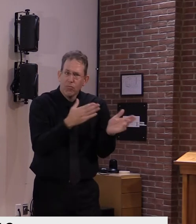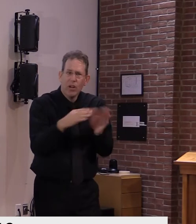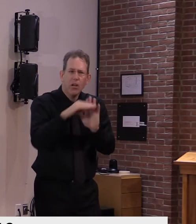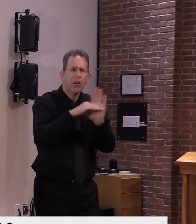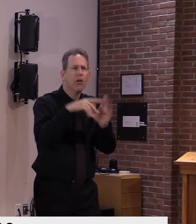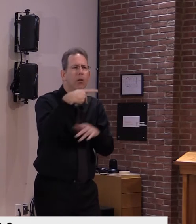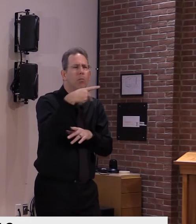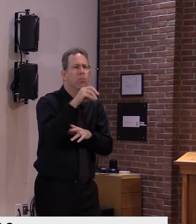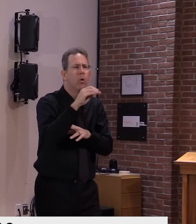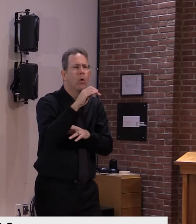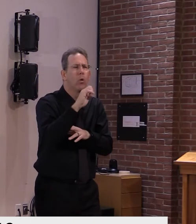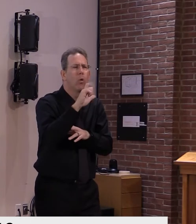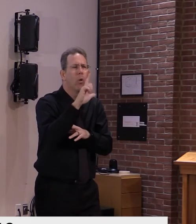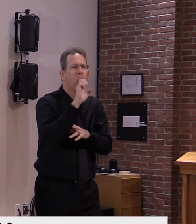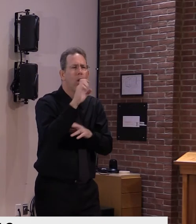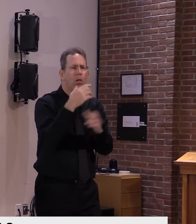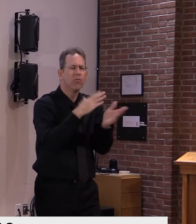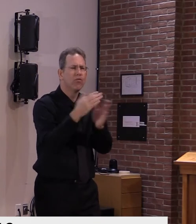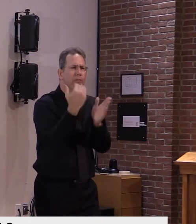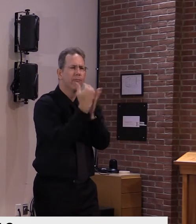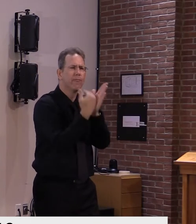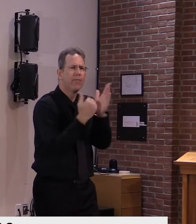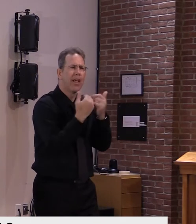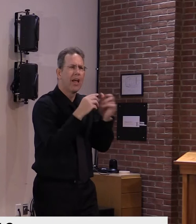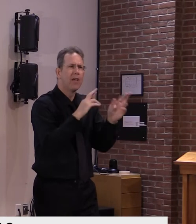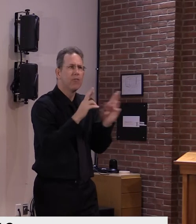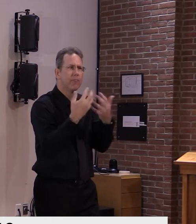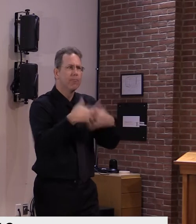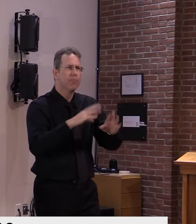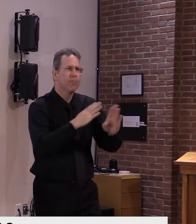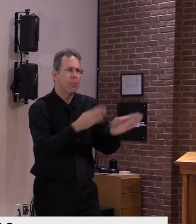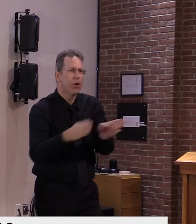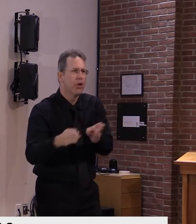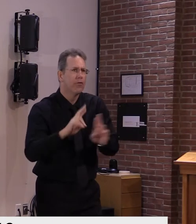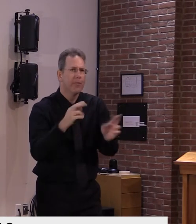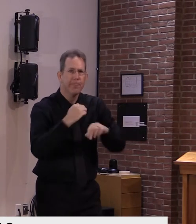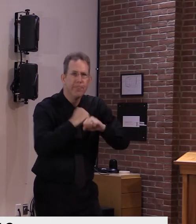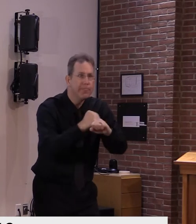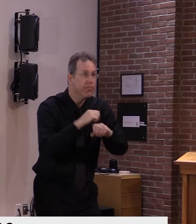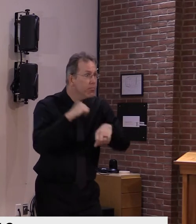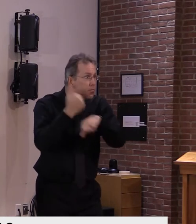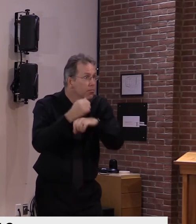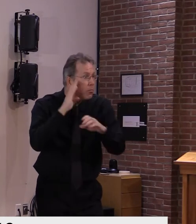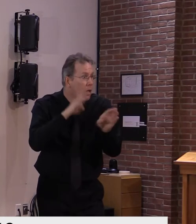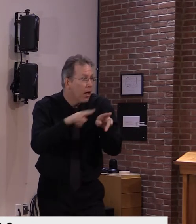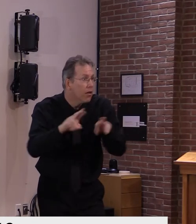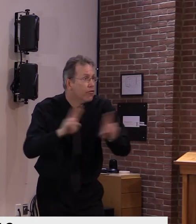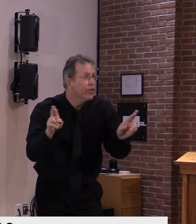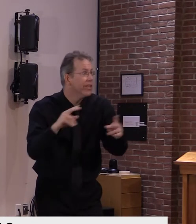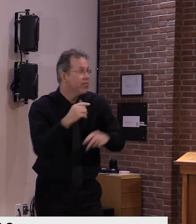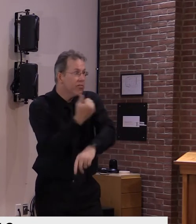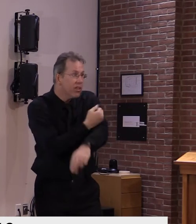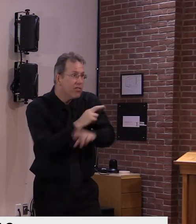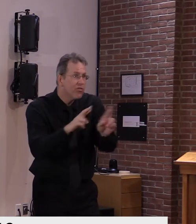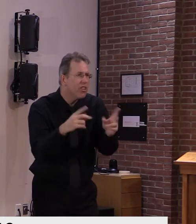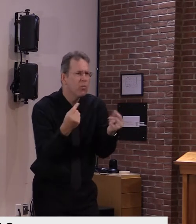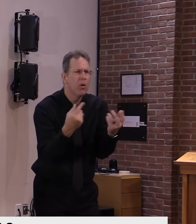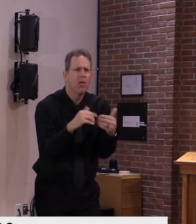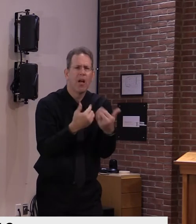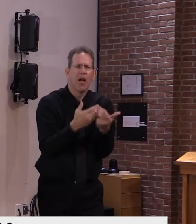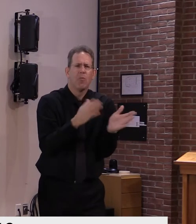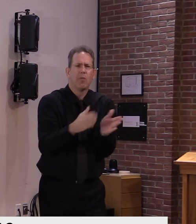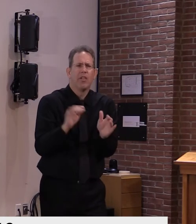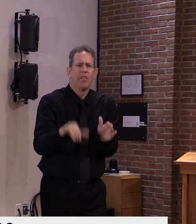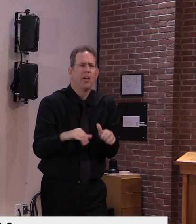how state government is going to change as a result of this, and whether or not